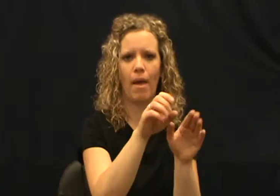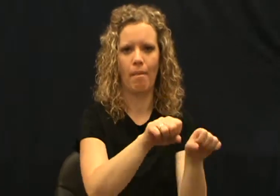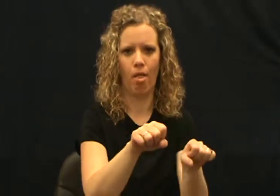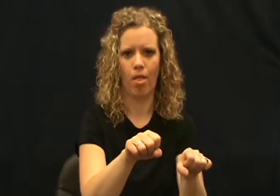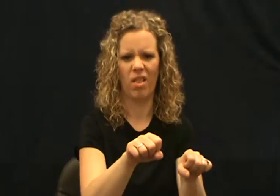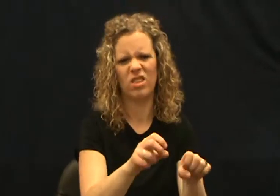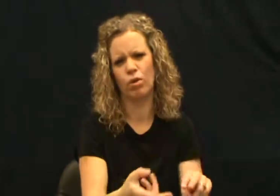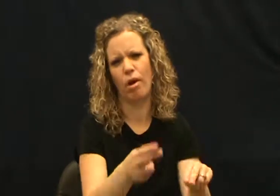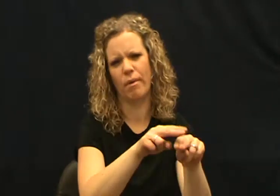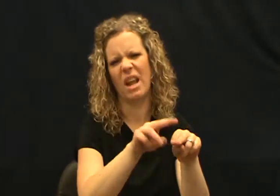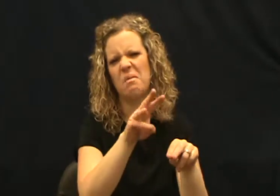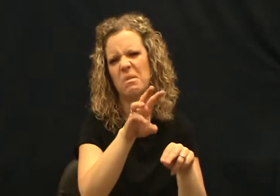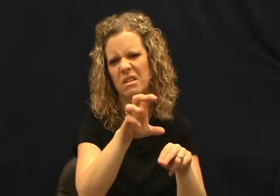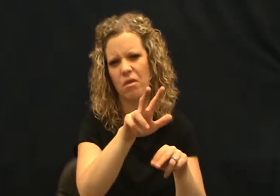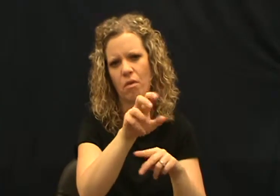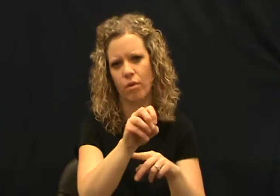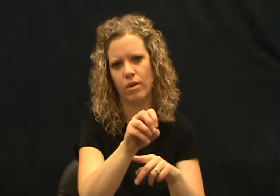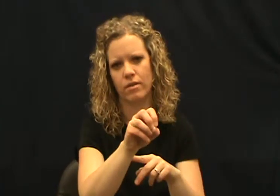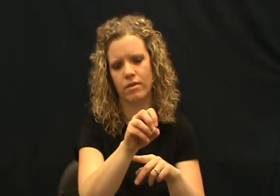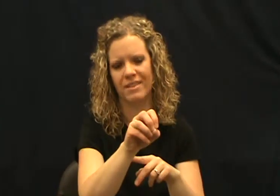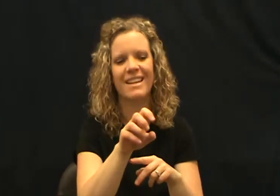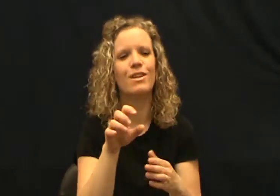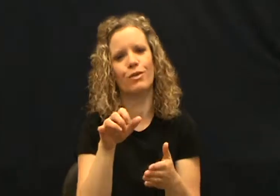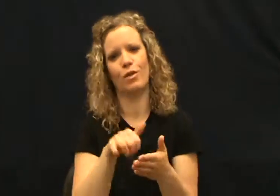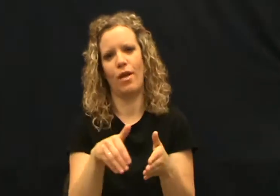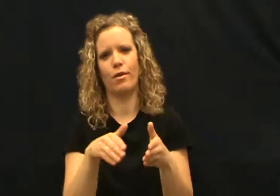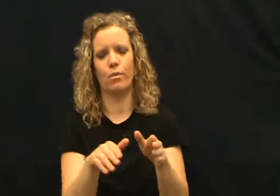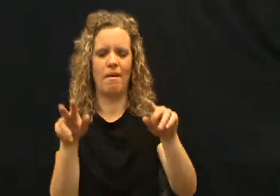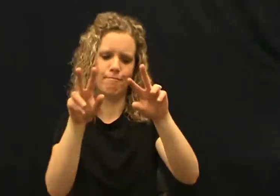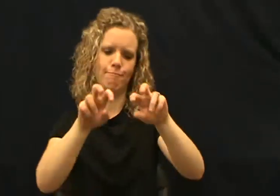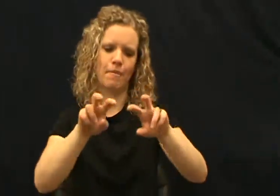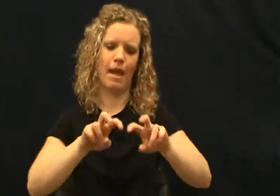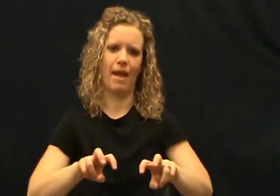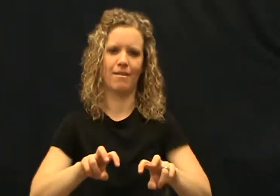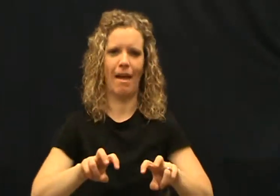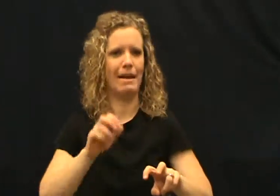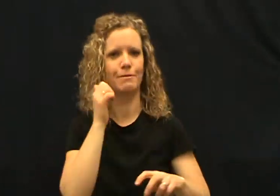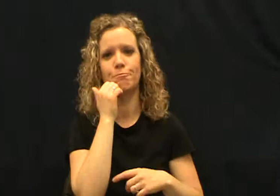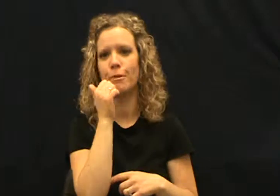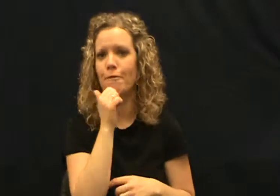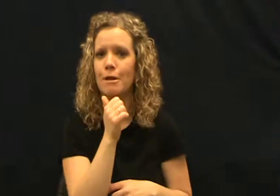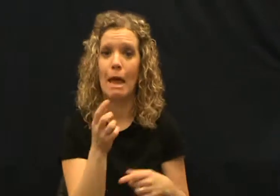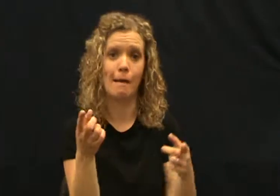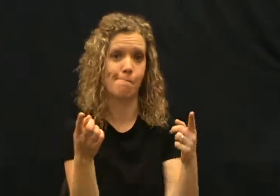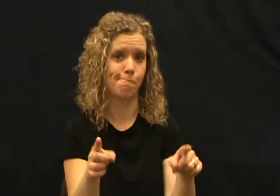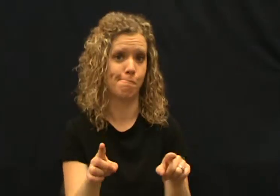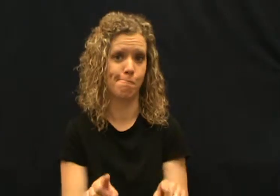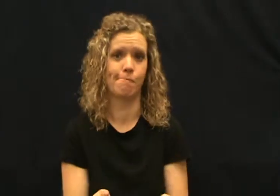So that's a look at how you analyze the basic everyday transactions that occur in a